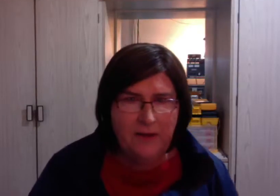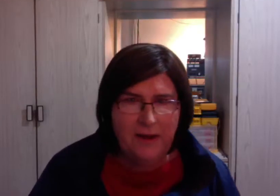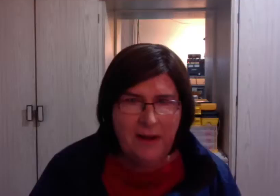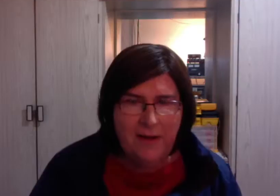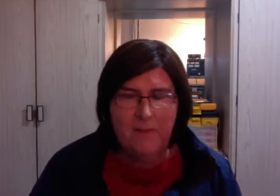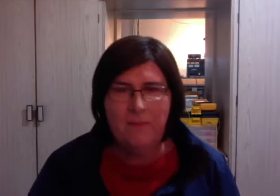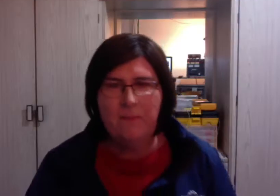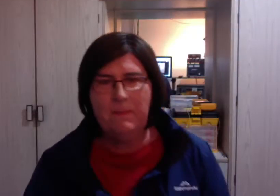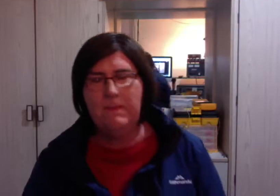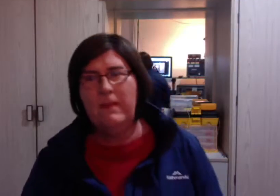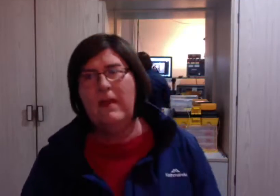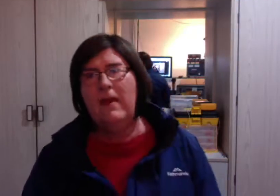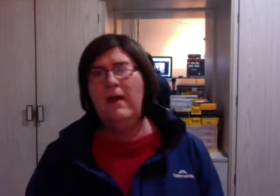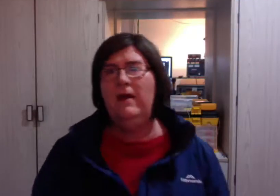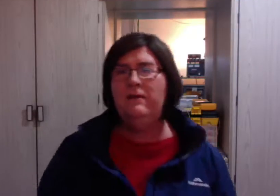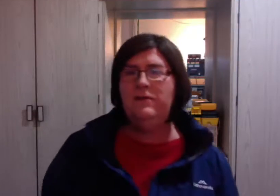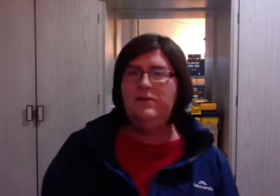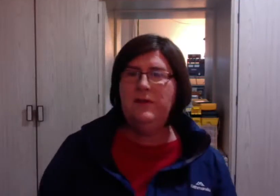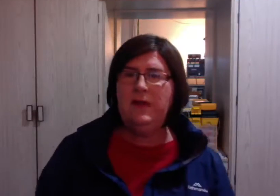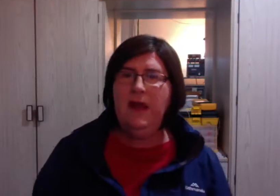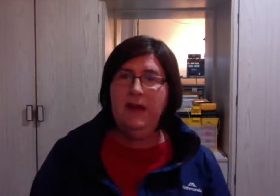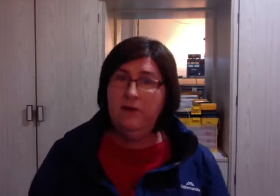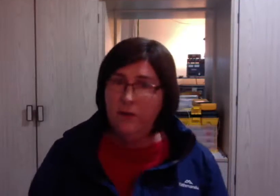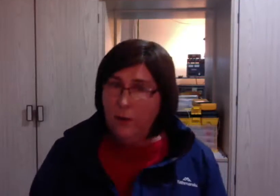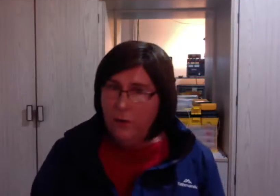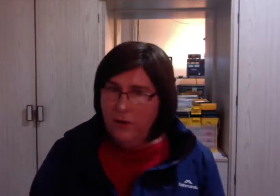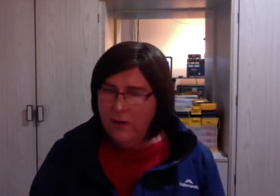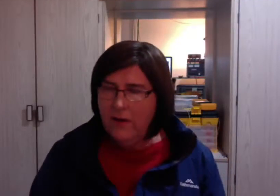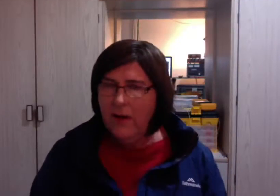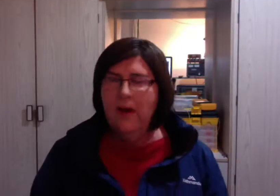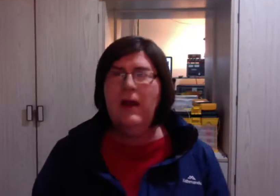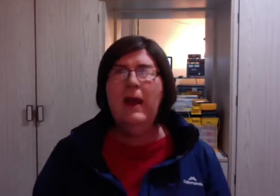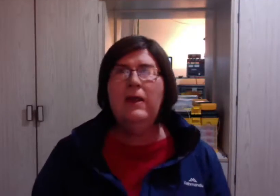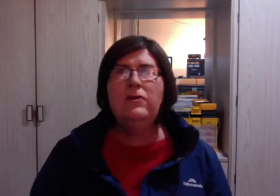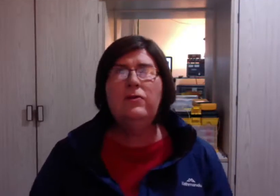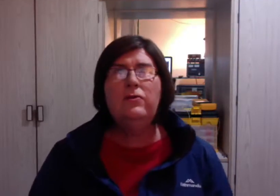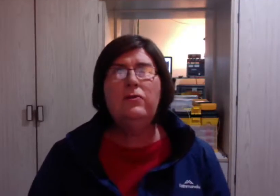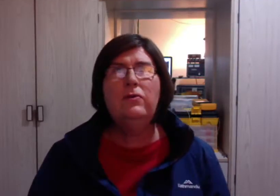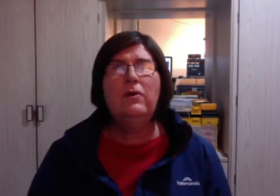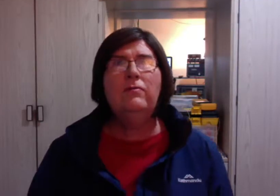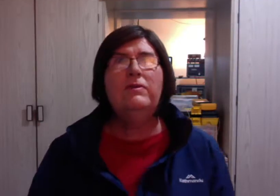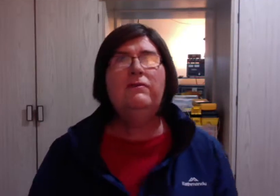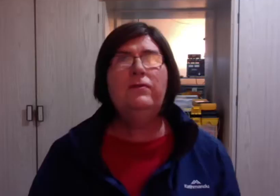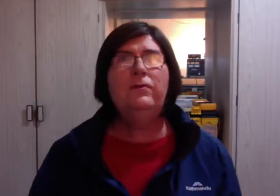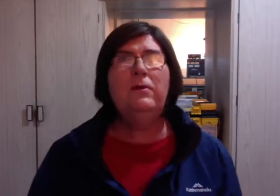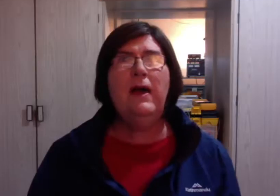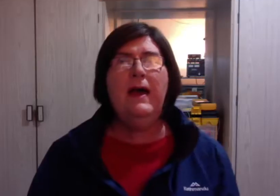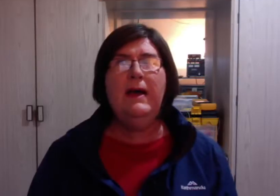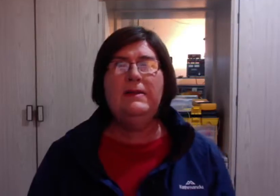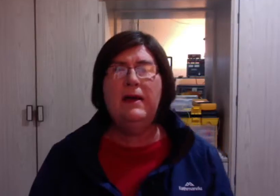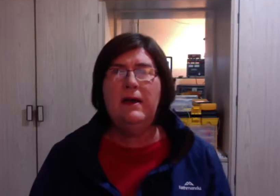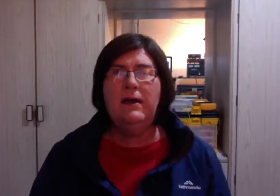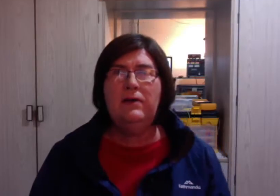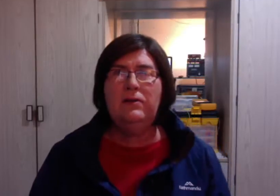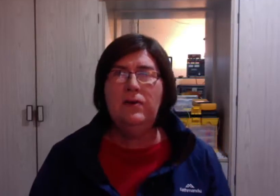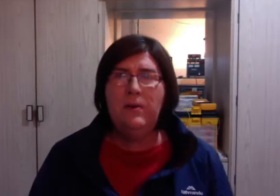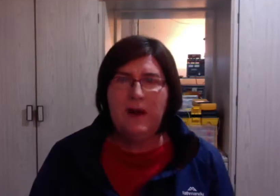Sunday. If you do the Canning Stock route and you refuel at